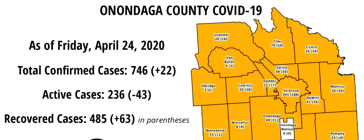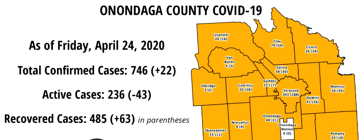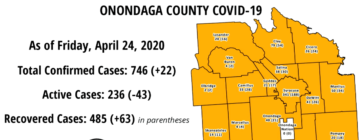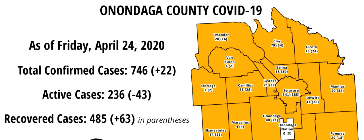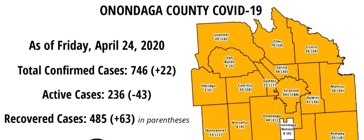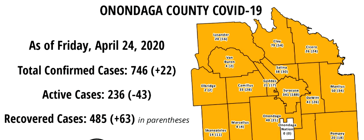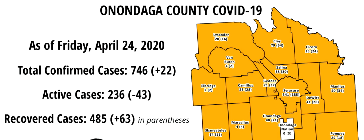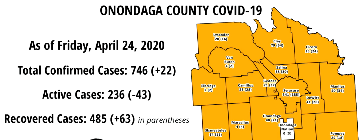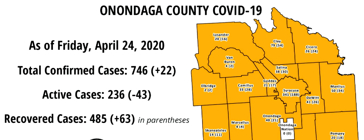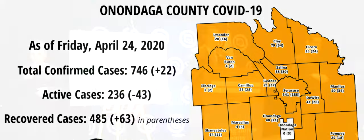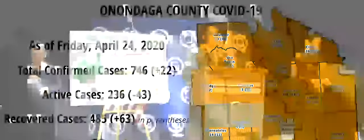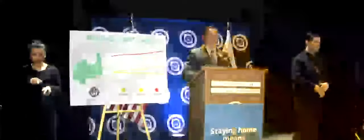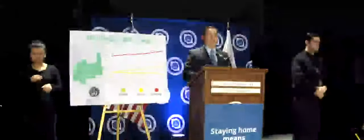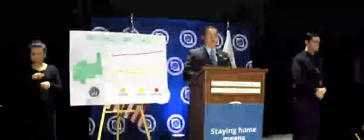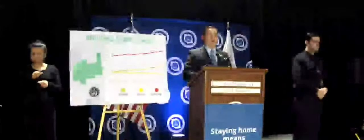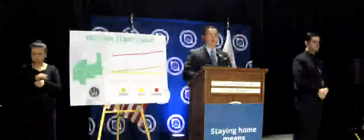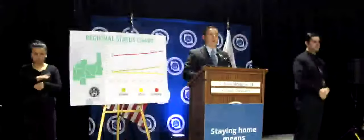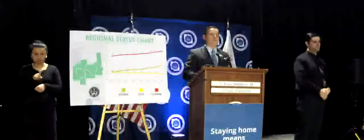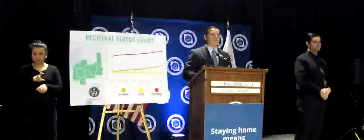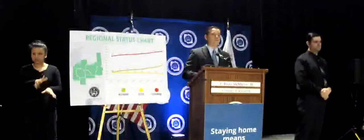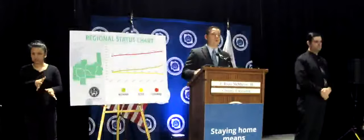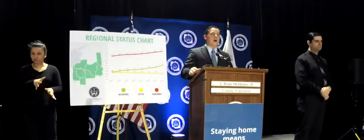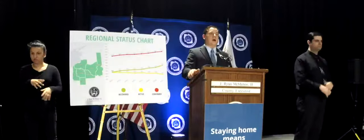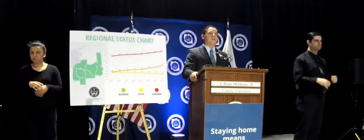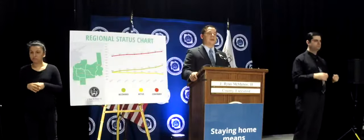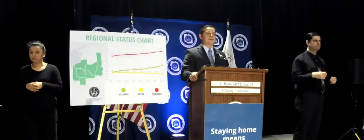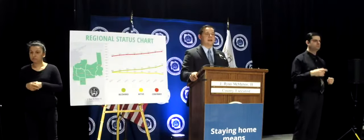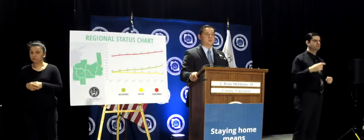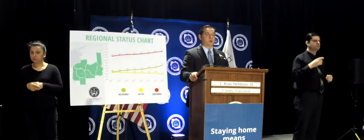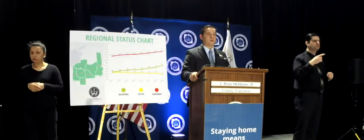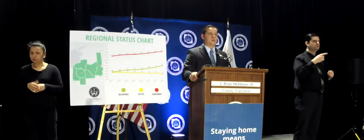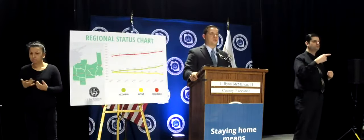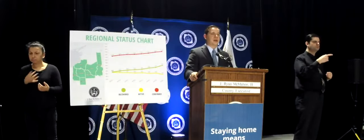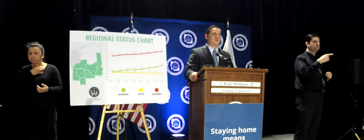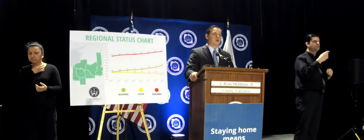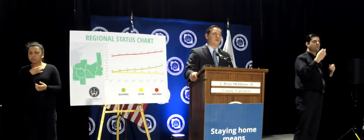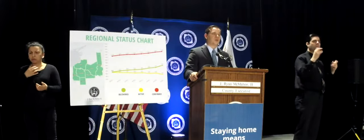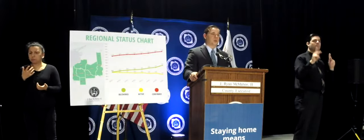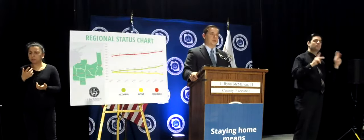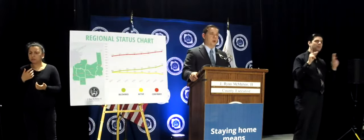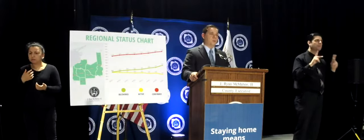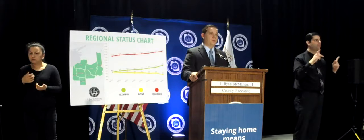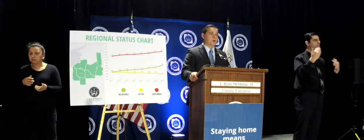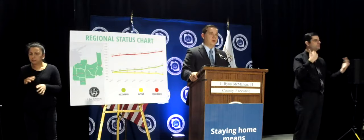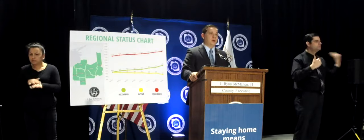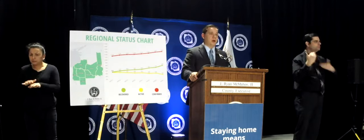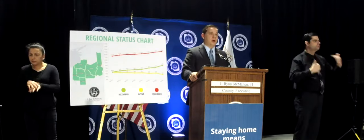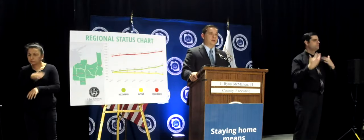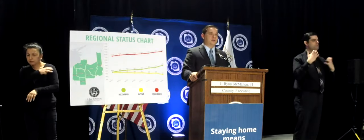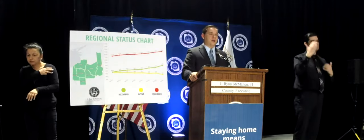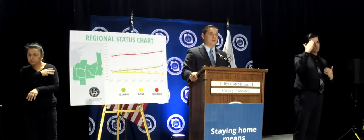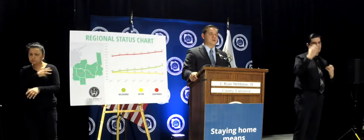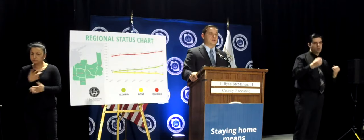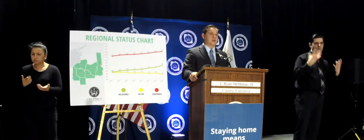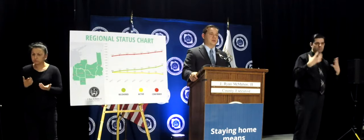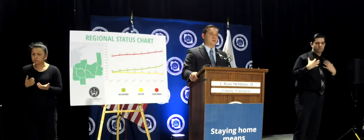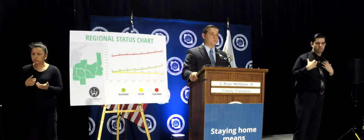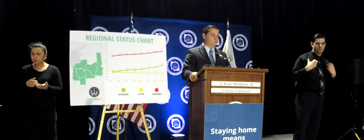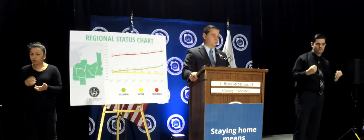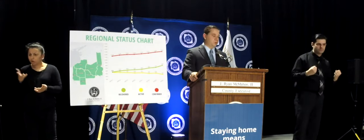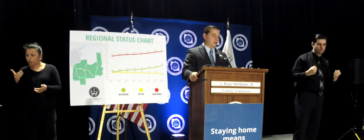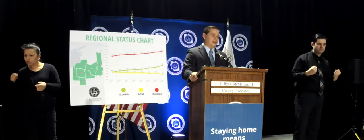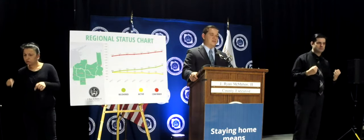cases. That's a data point people wanted to know. That's a data point people should not feel comfortable in, though. The virus is still